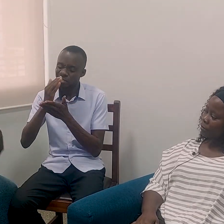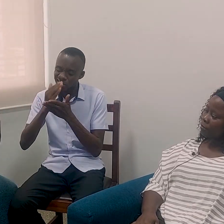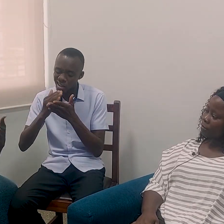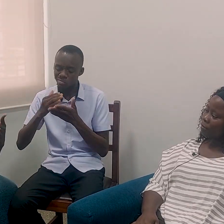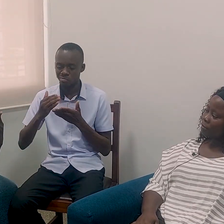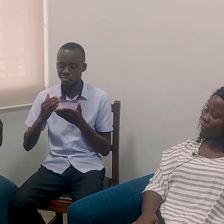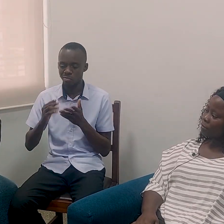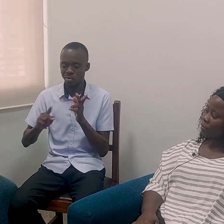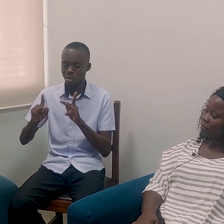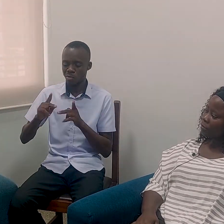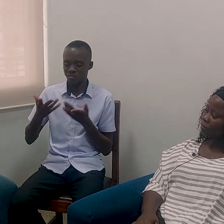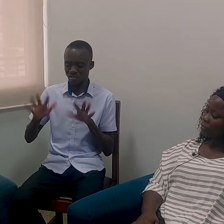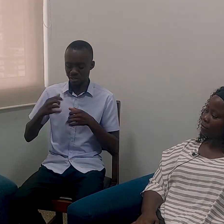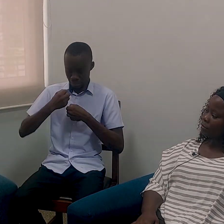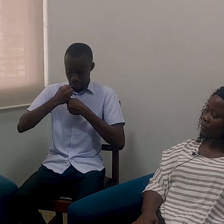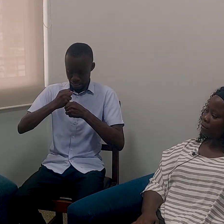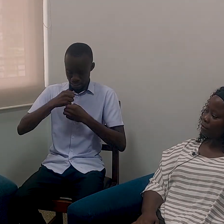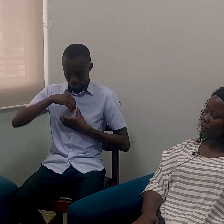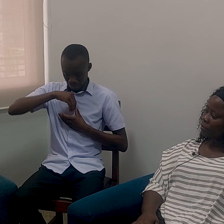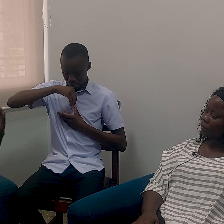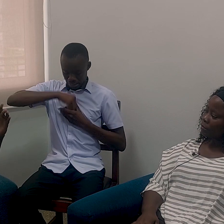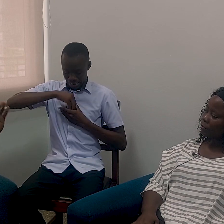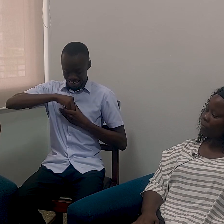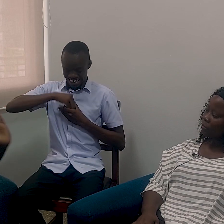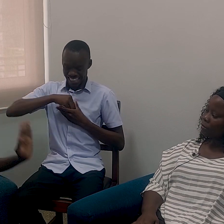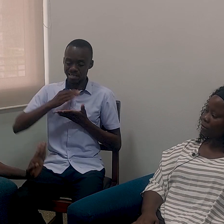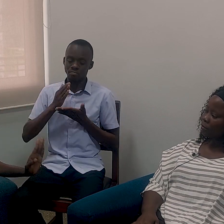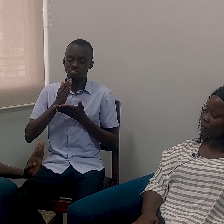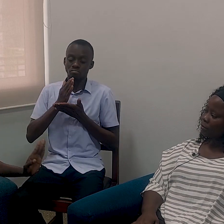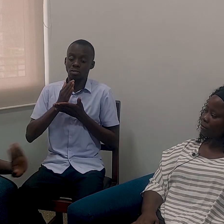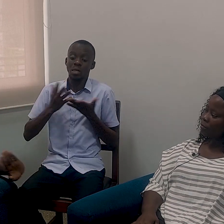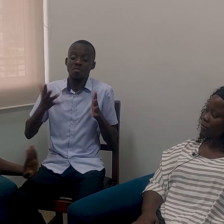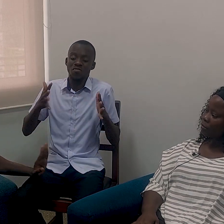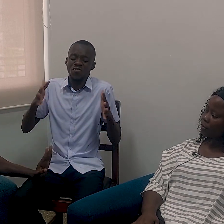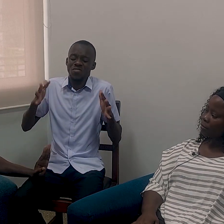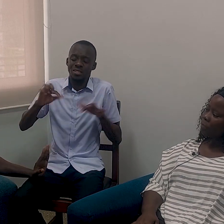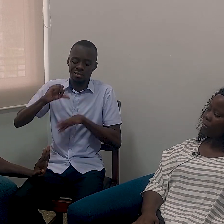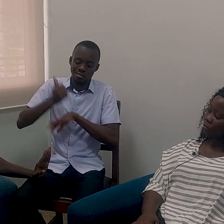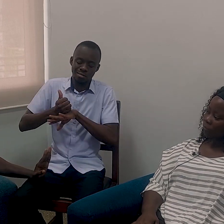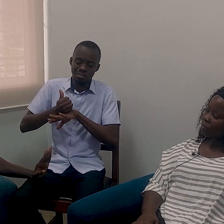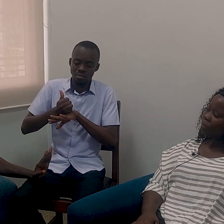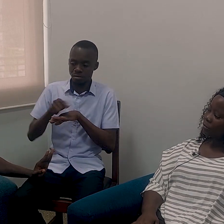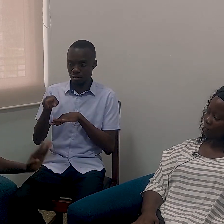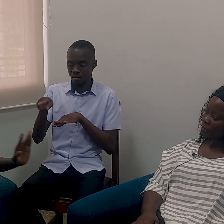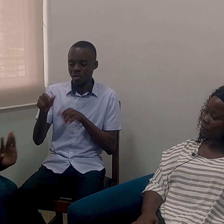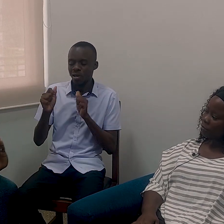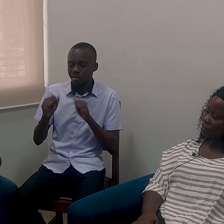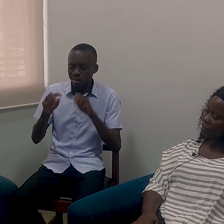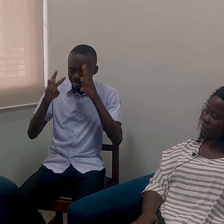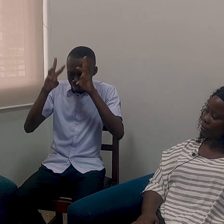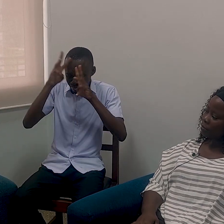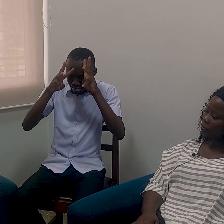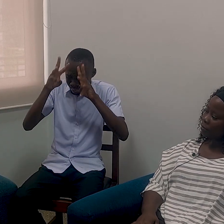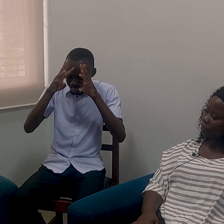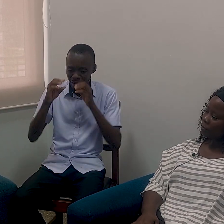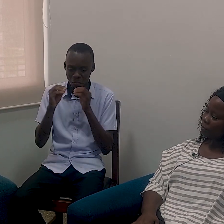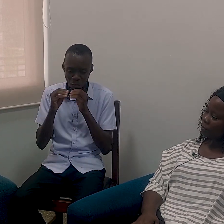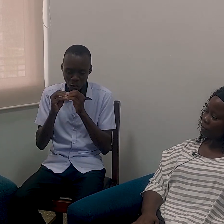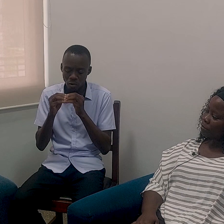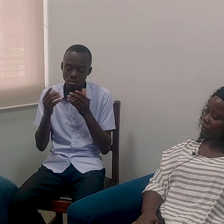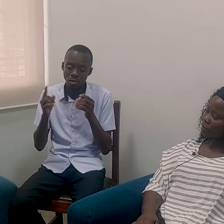have genetically, you can be more anxious than others. It's a predisposition. There's nothing you can do about it. But then again, there's also nature